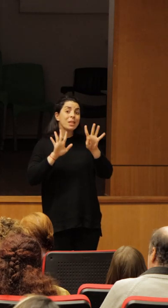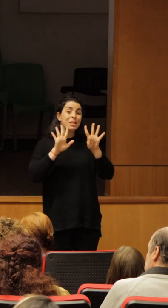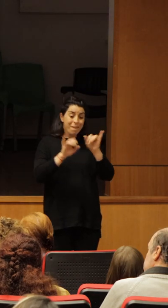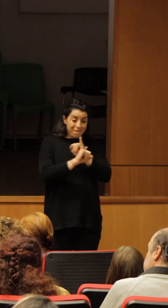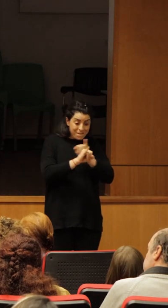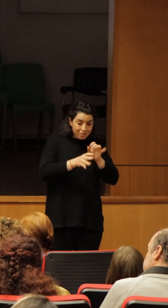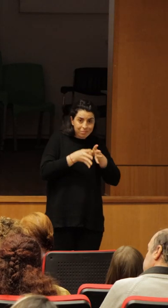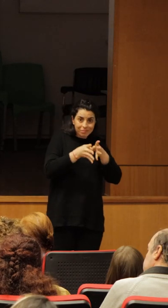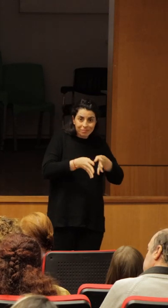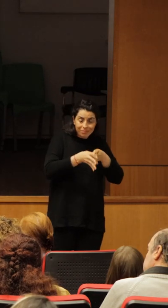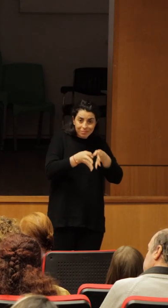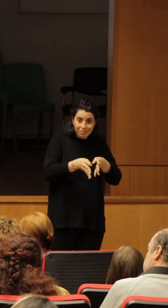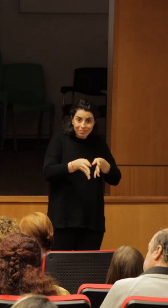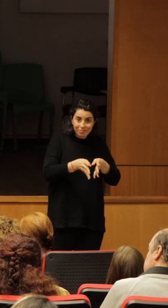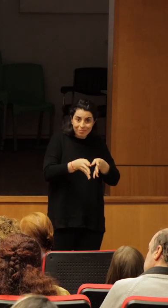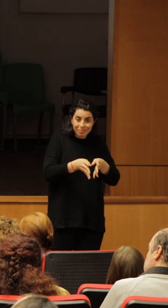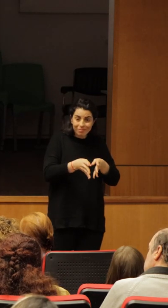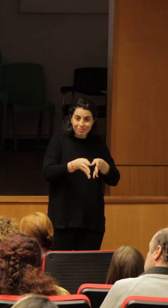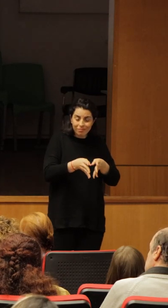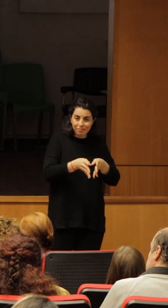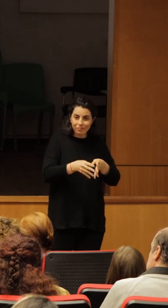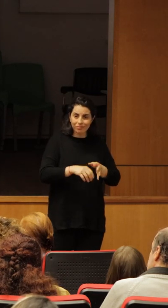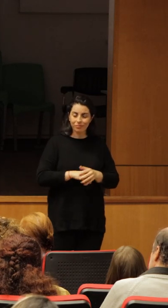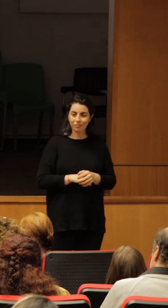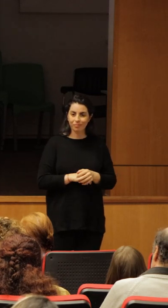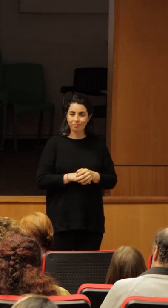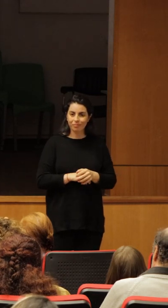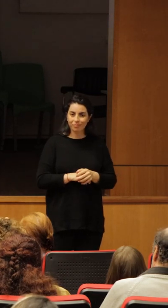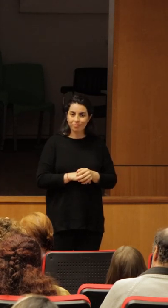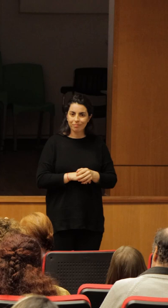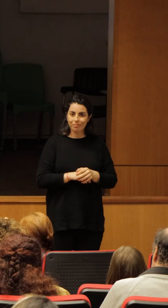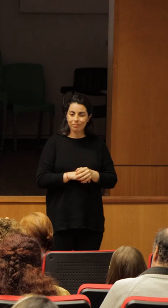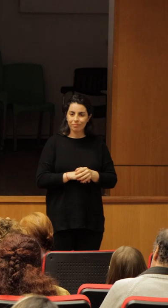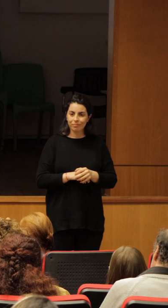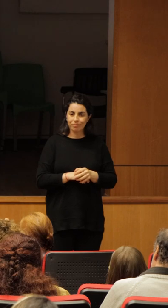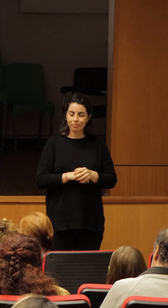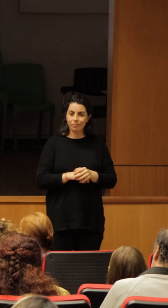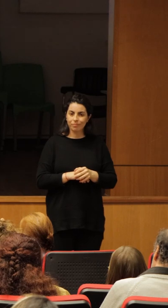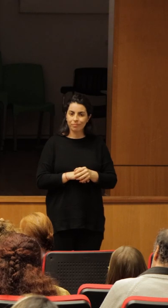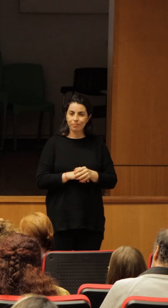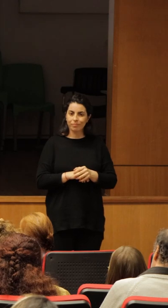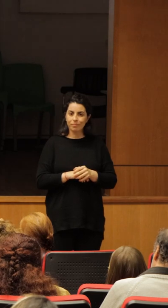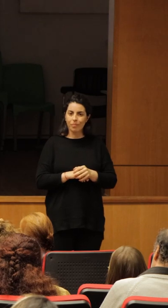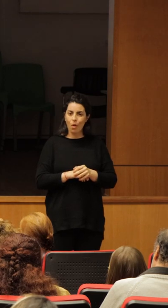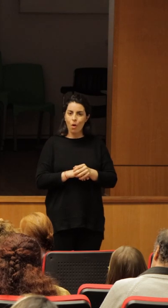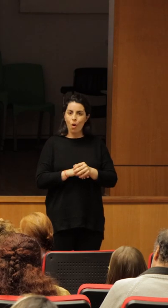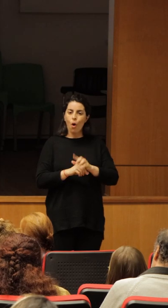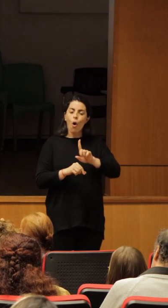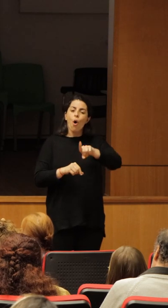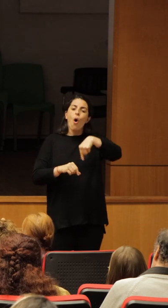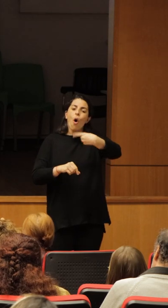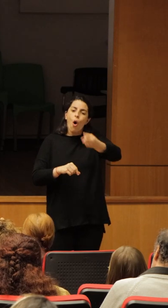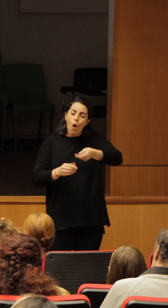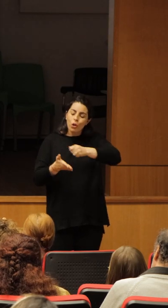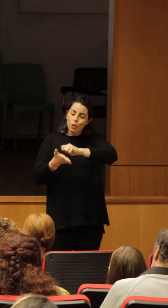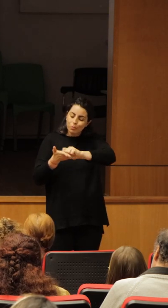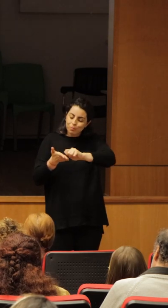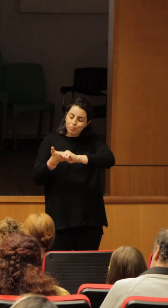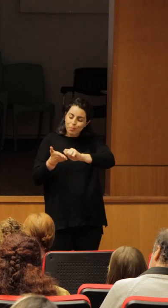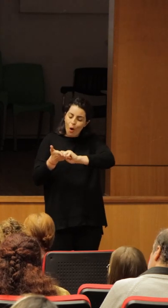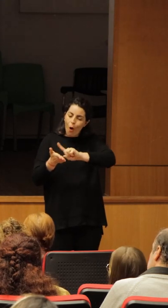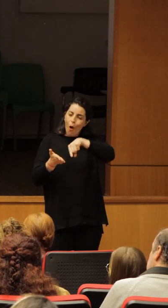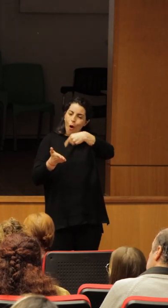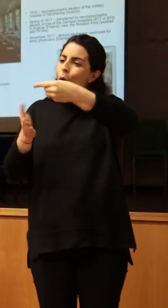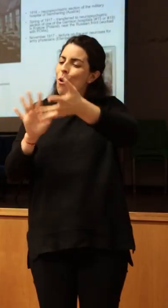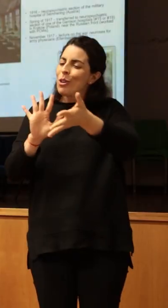después de la guerra, he wrote another article that was called The Other Side. Escribió otro artículo llamado El Otro